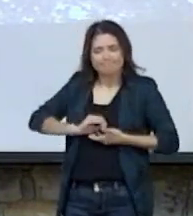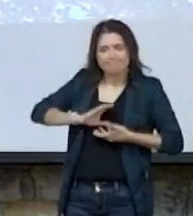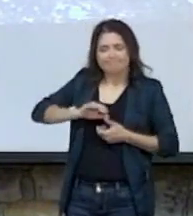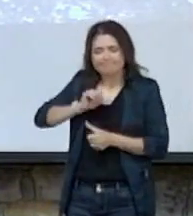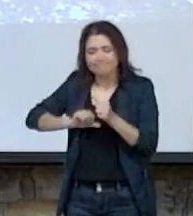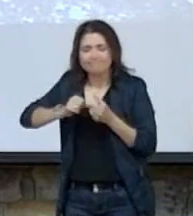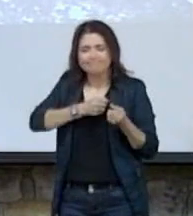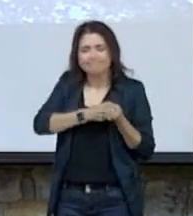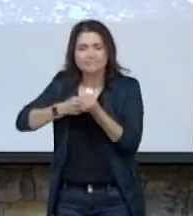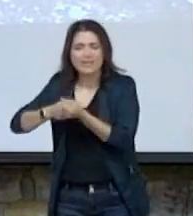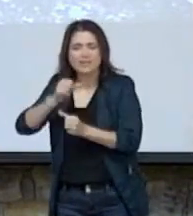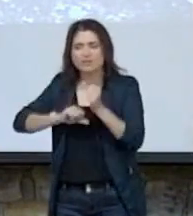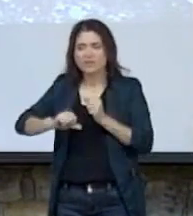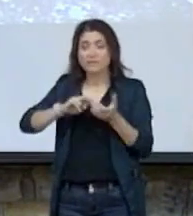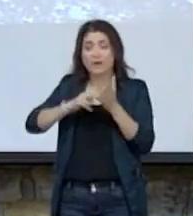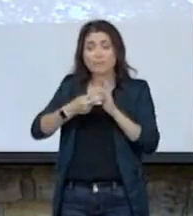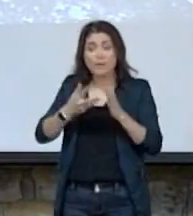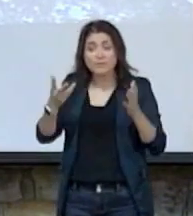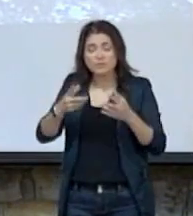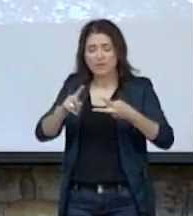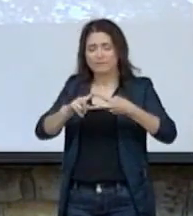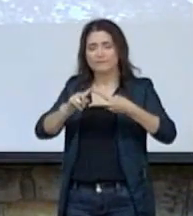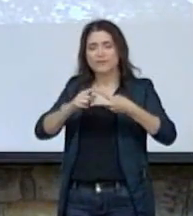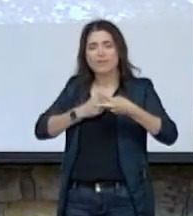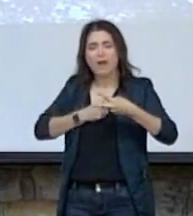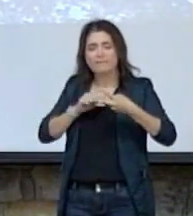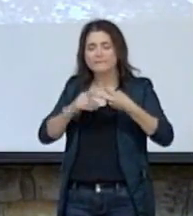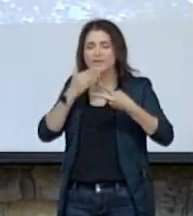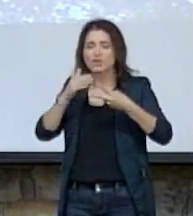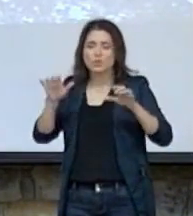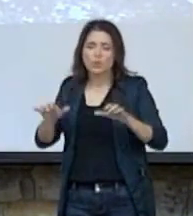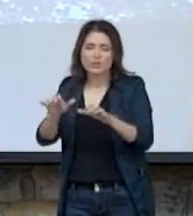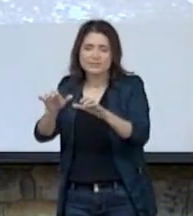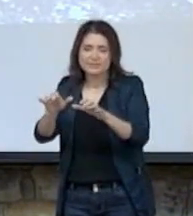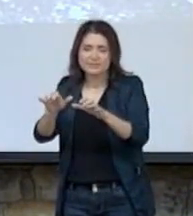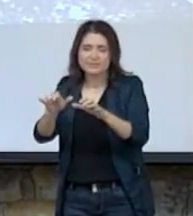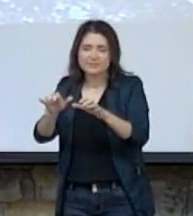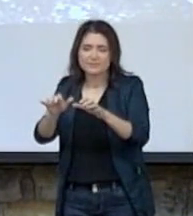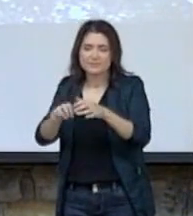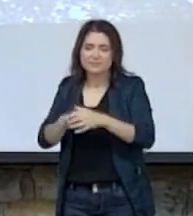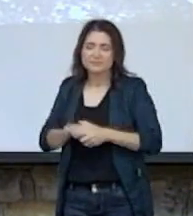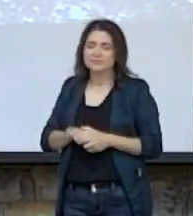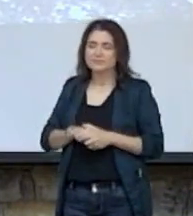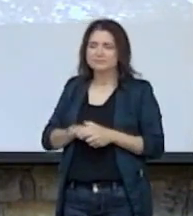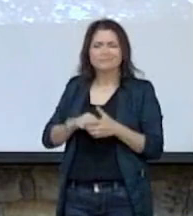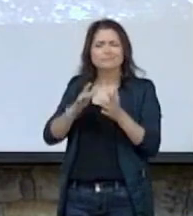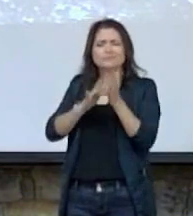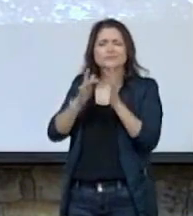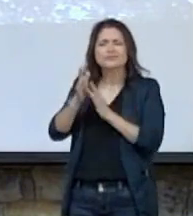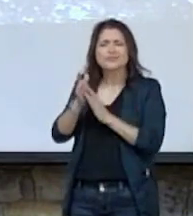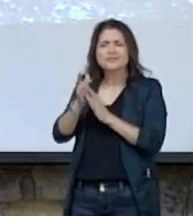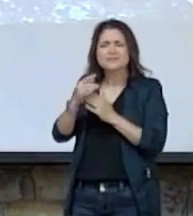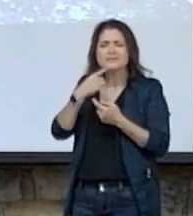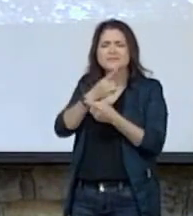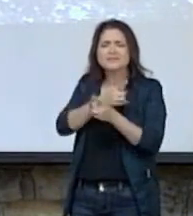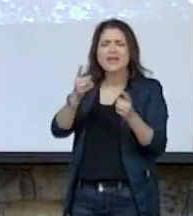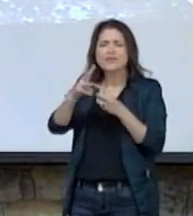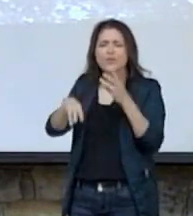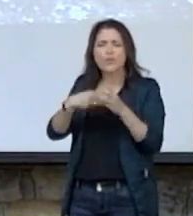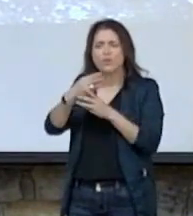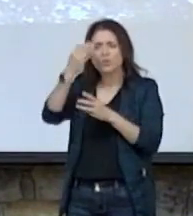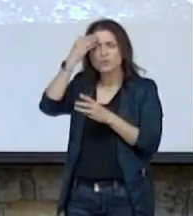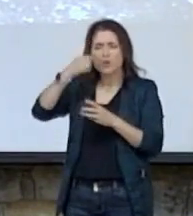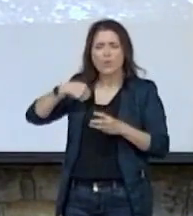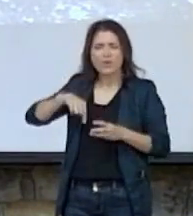purpose? Two things, he says, for love and good works. What did Jesus say the world would know us